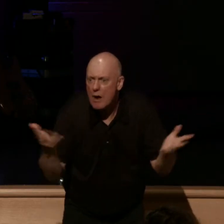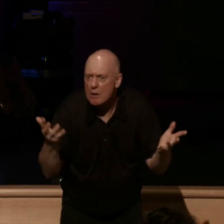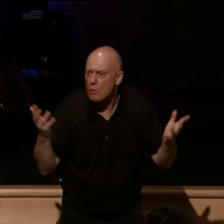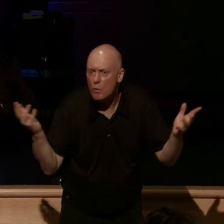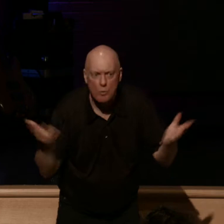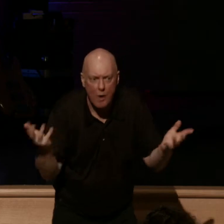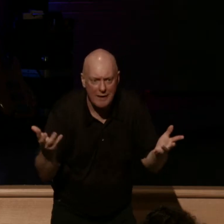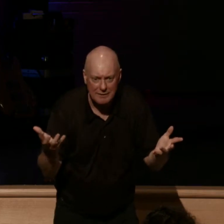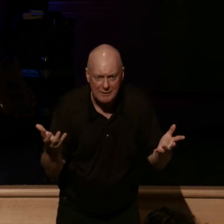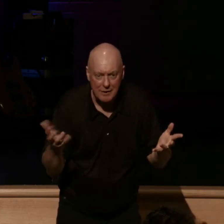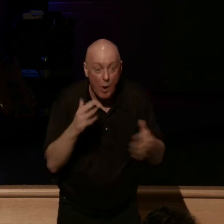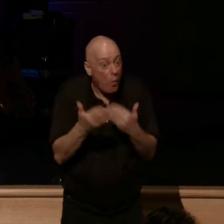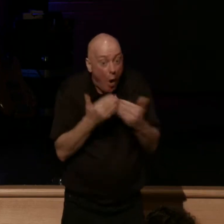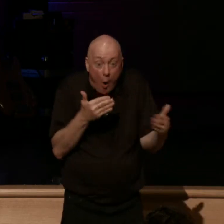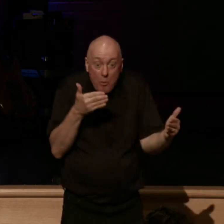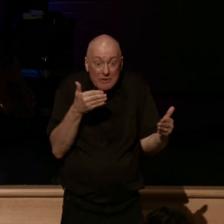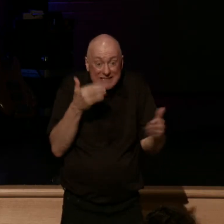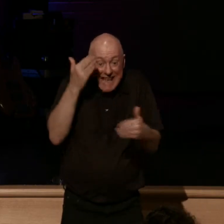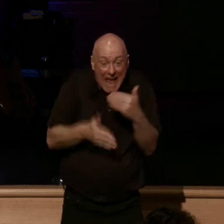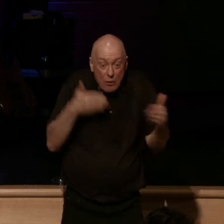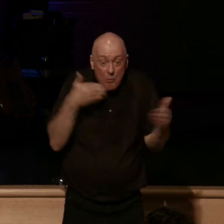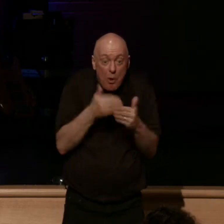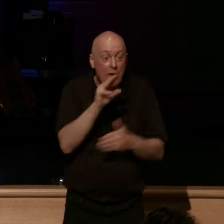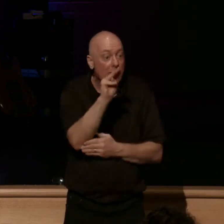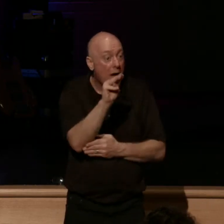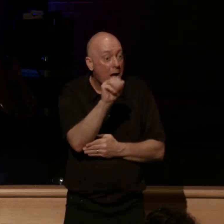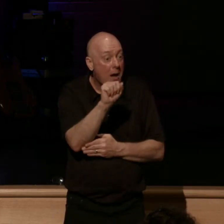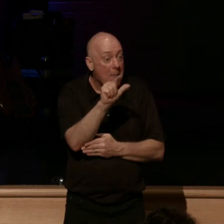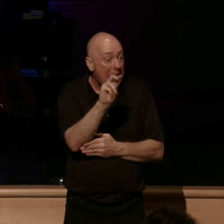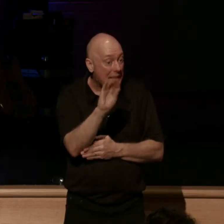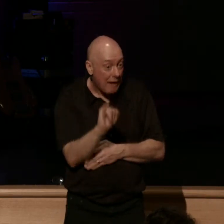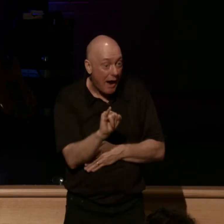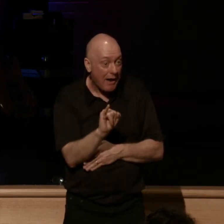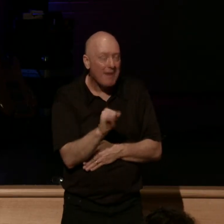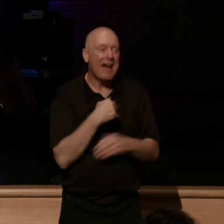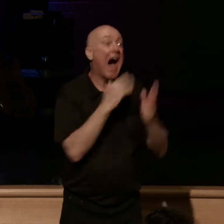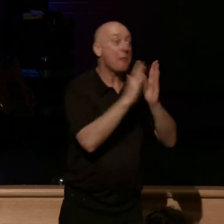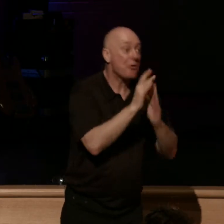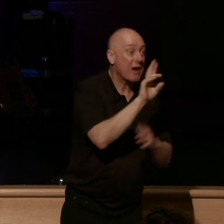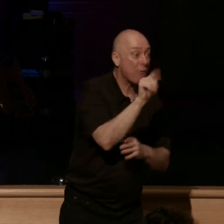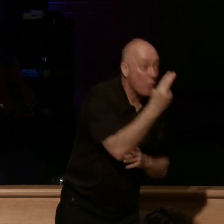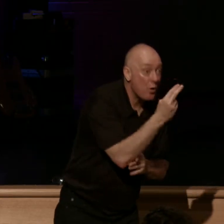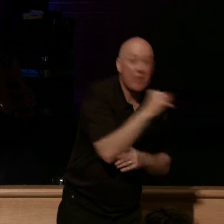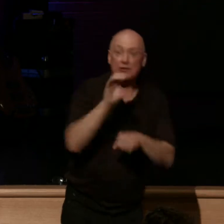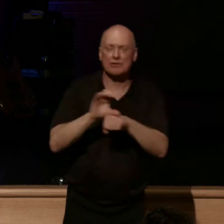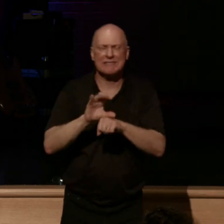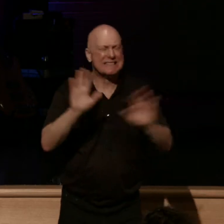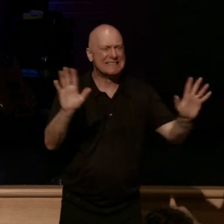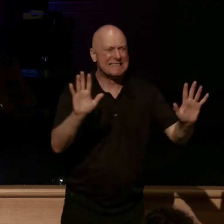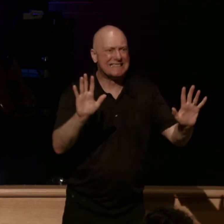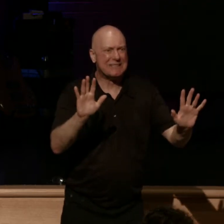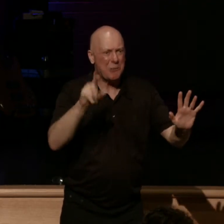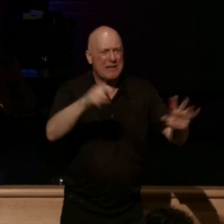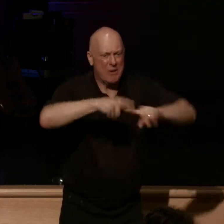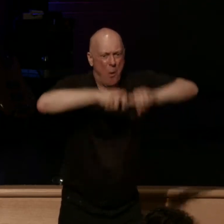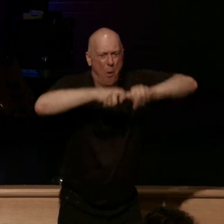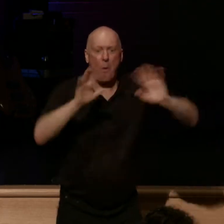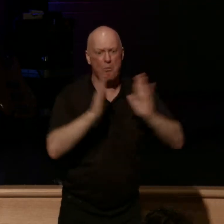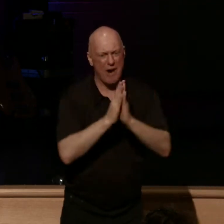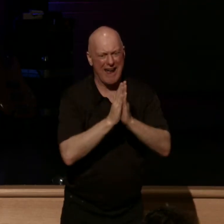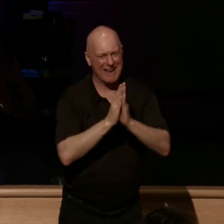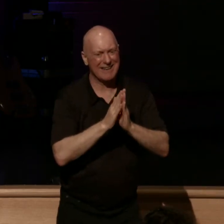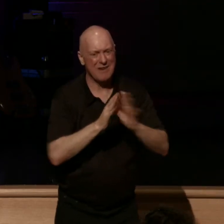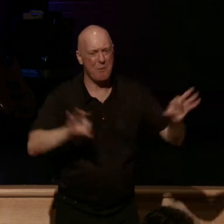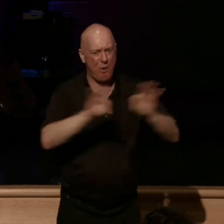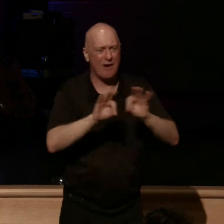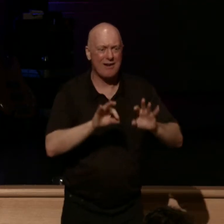end of the book of Malachi? I realized I prayed for Ruth and for the church, but I really want to take a moment to pray for our time right now. I just feel so,